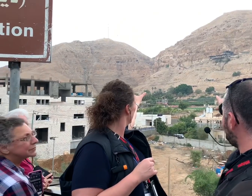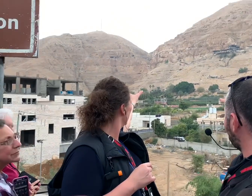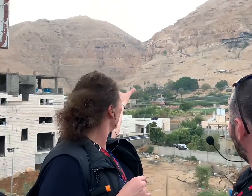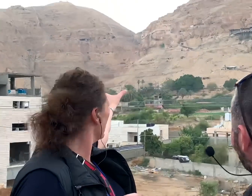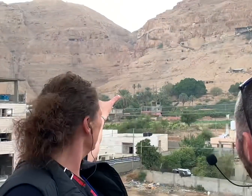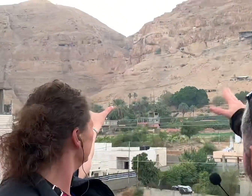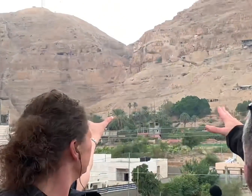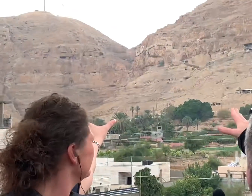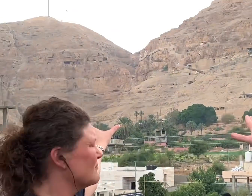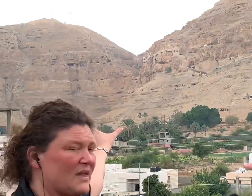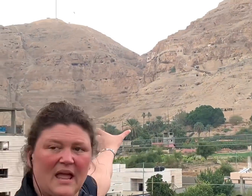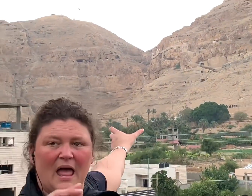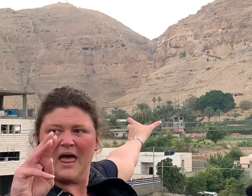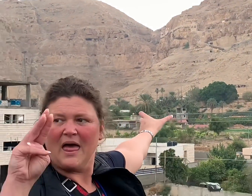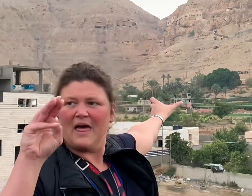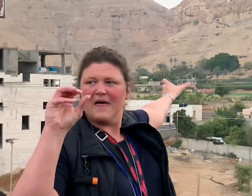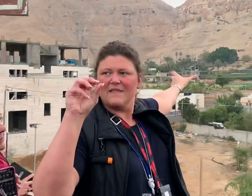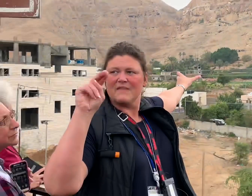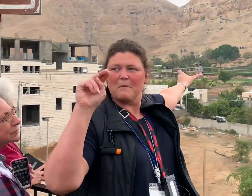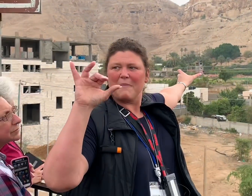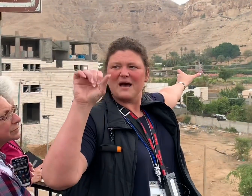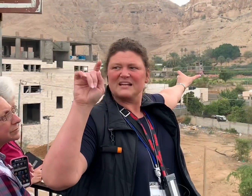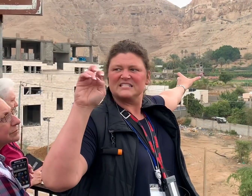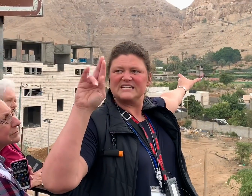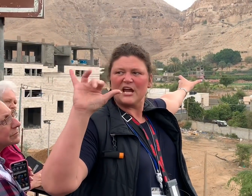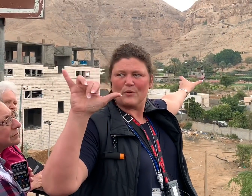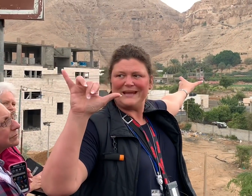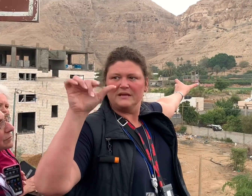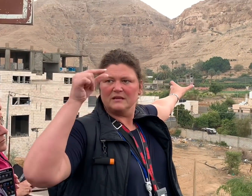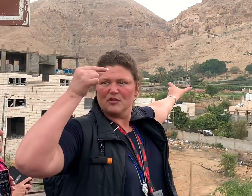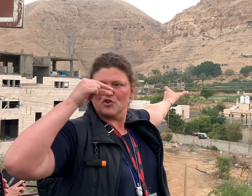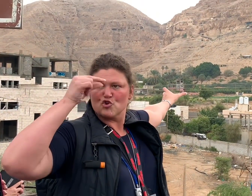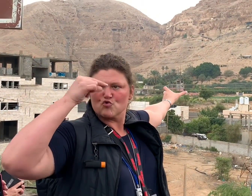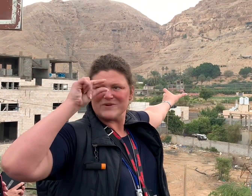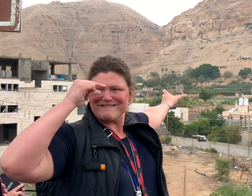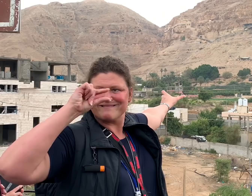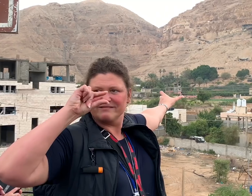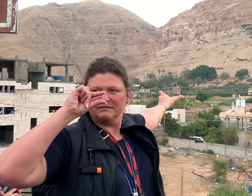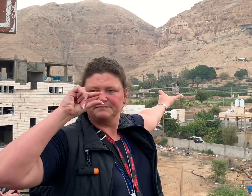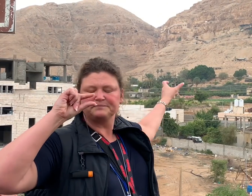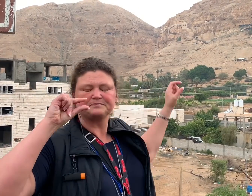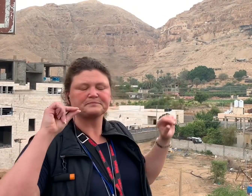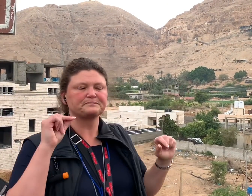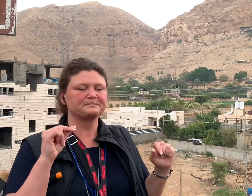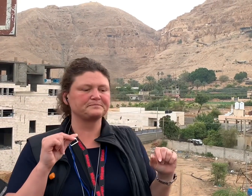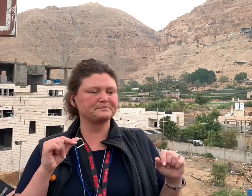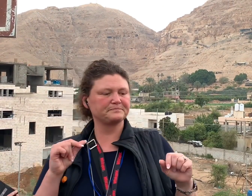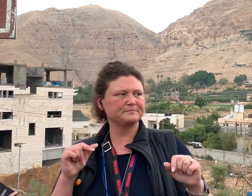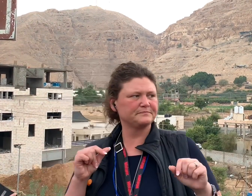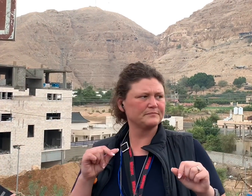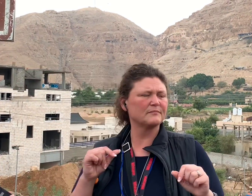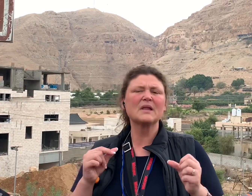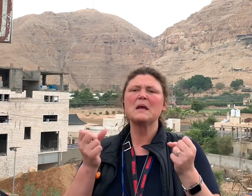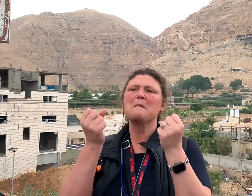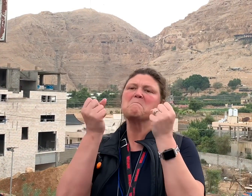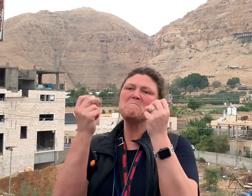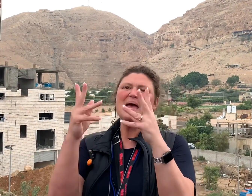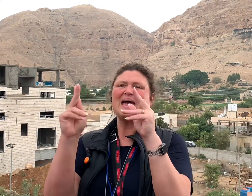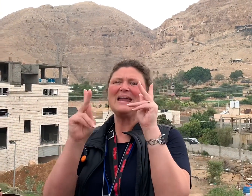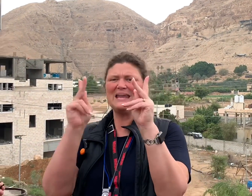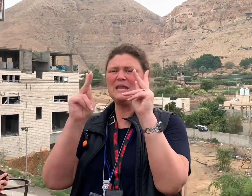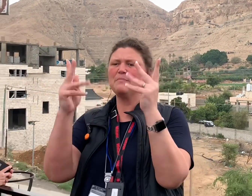Up there. Okay? So this is the Greek Orthodox monastery of Mount of Temptation. A lot of